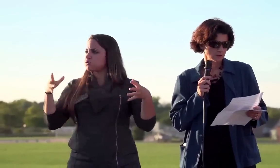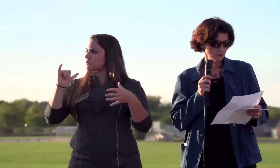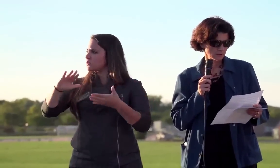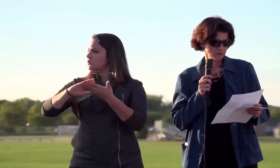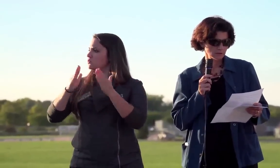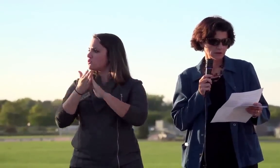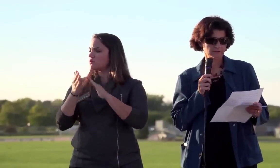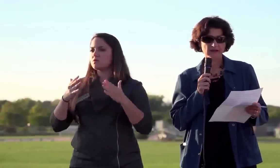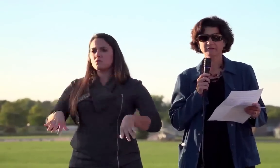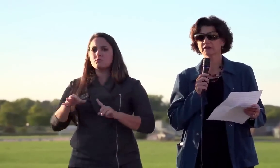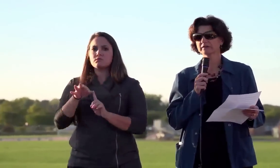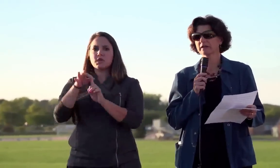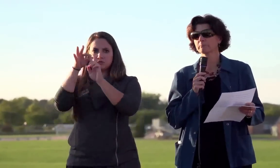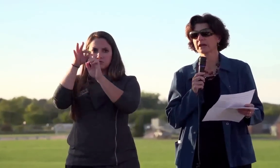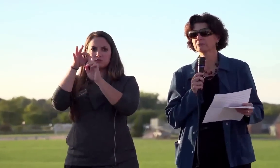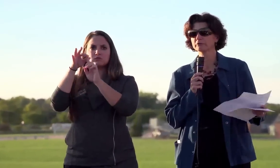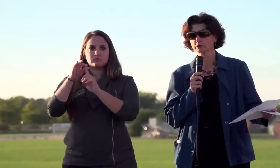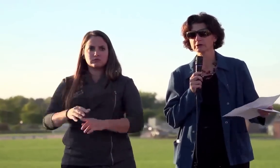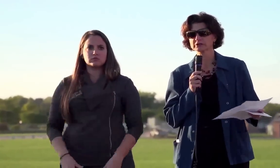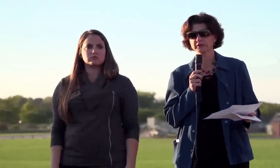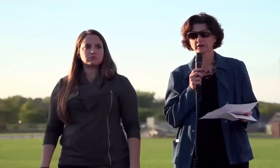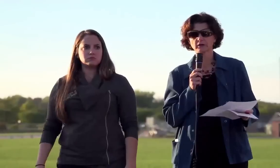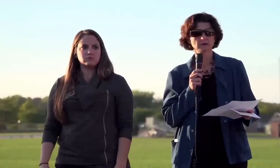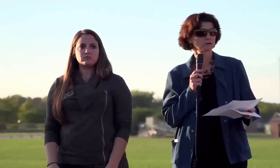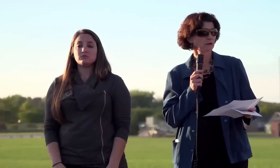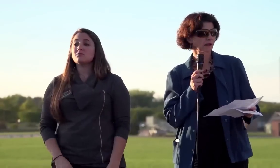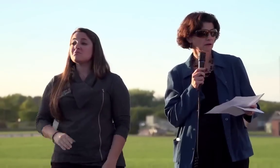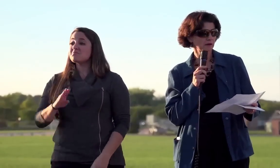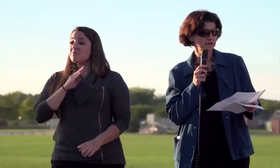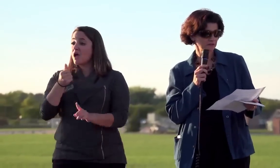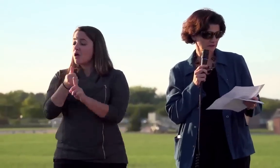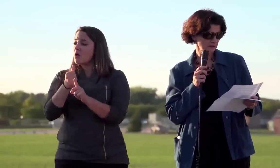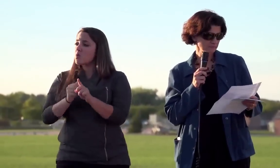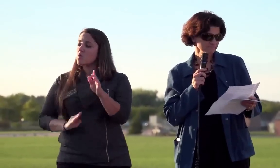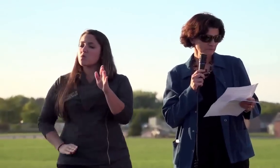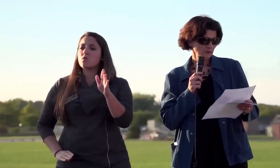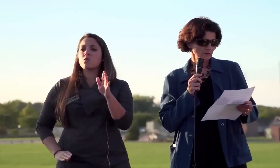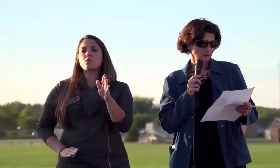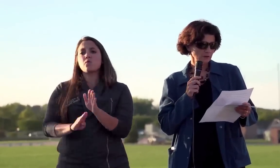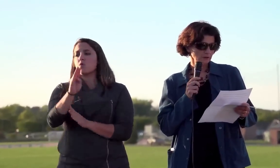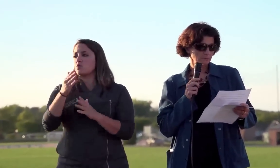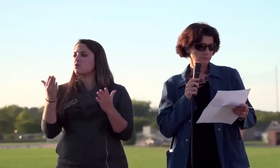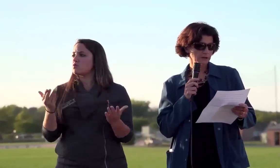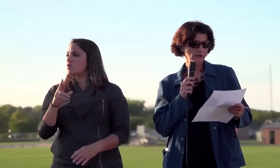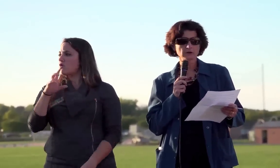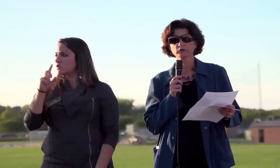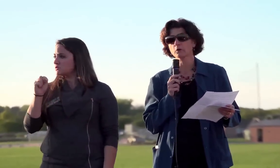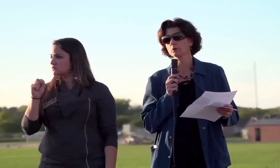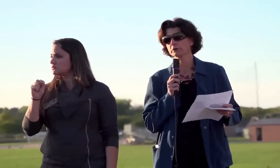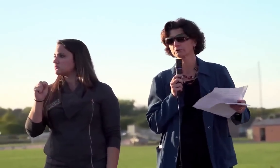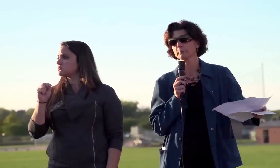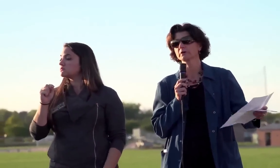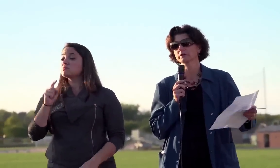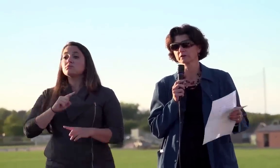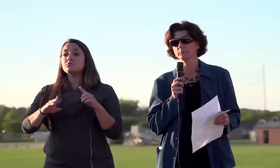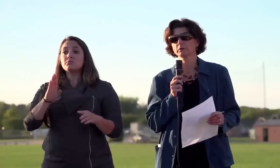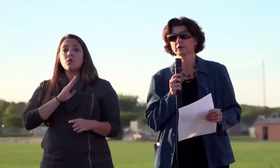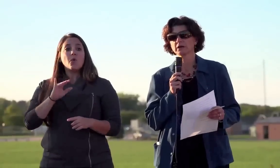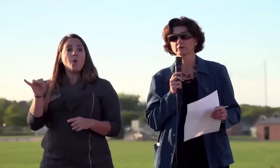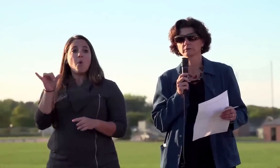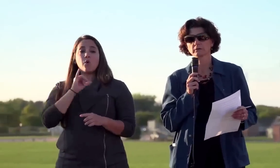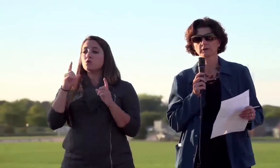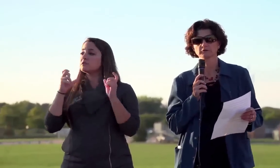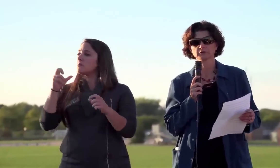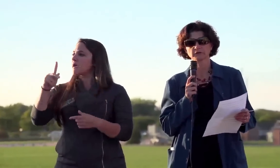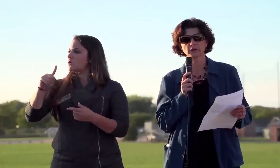It's obvious that Ben flourished here at RIT, but he also contributed to the community, just